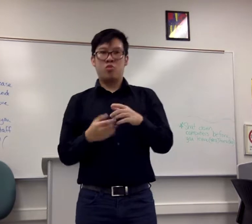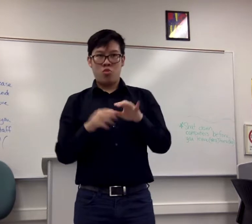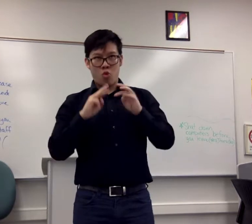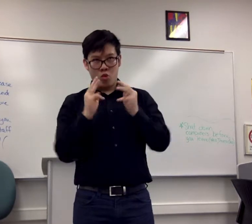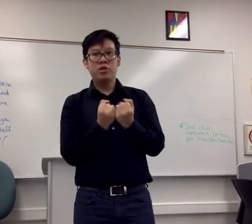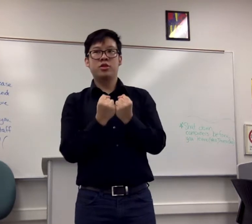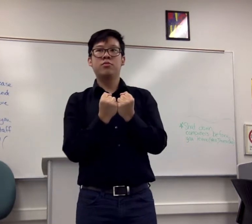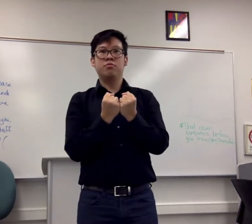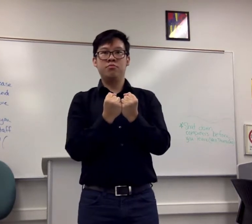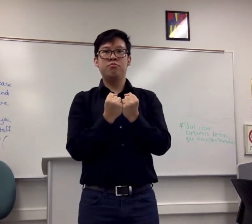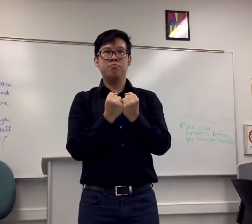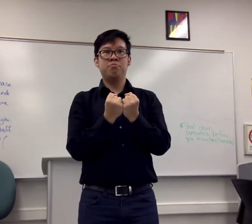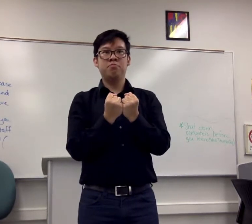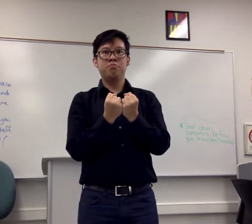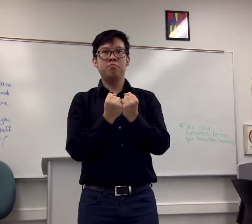Do the workshop. Can you do extensions?